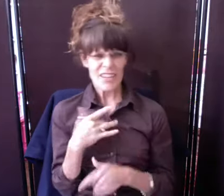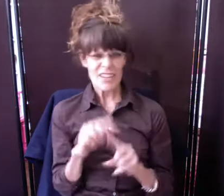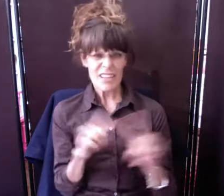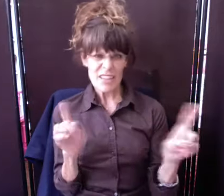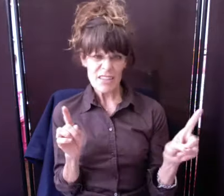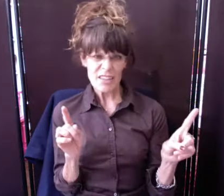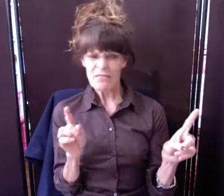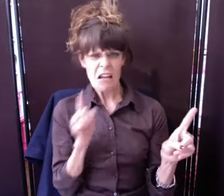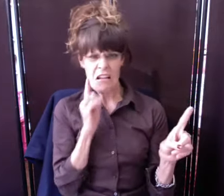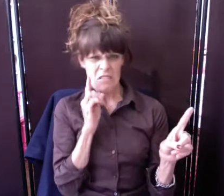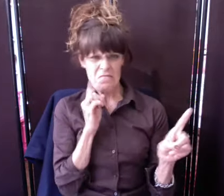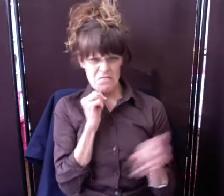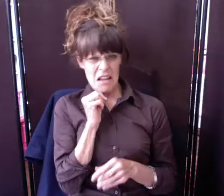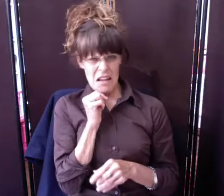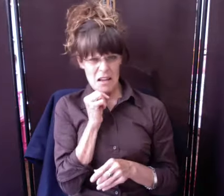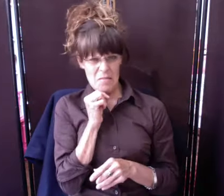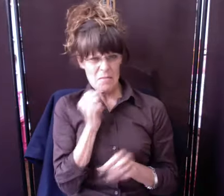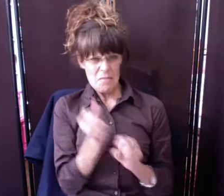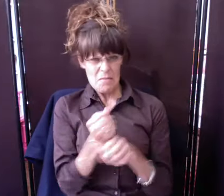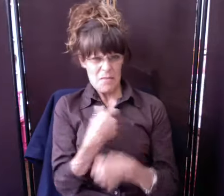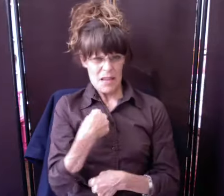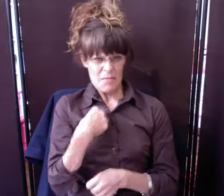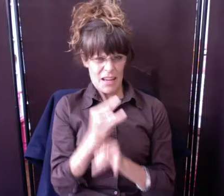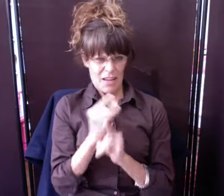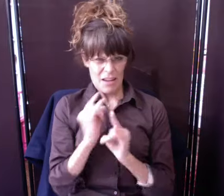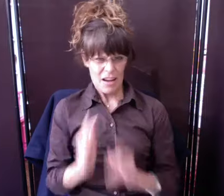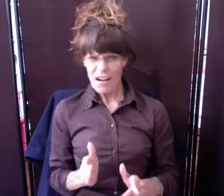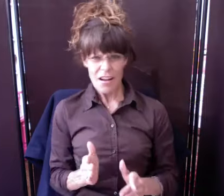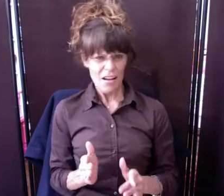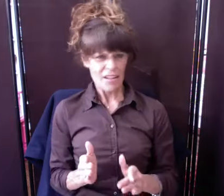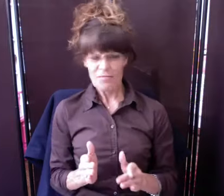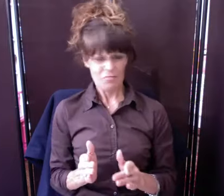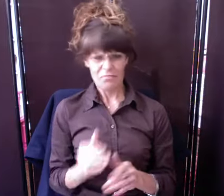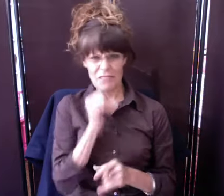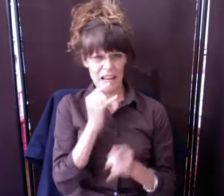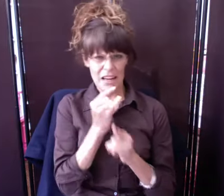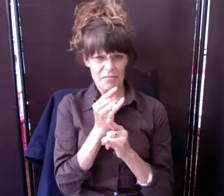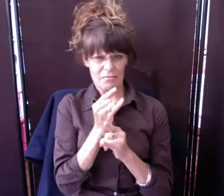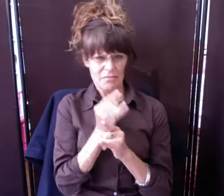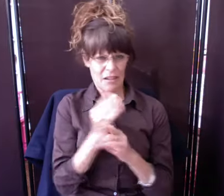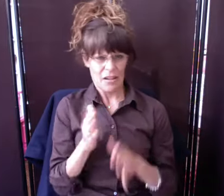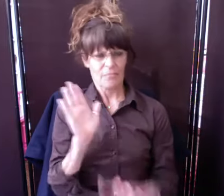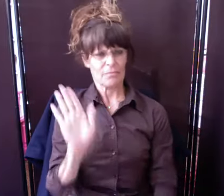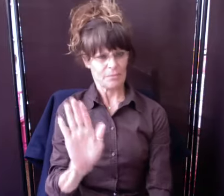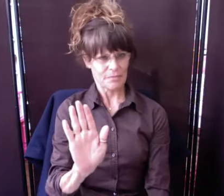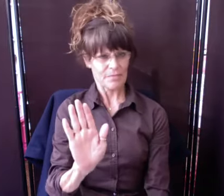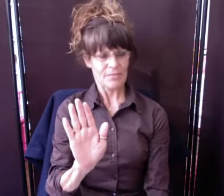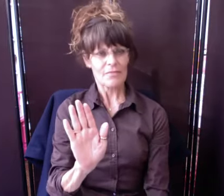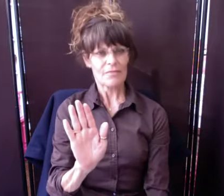alcoholic, even though a lot of alcoholics share that. I don't think that makes you an alcoholic. I was a complete introvert.